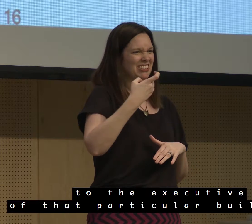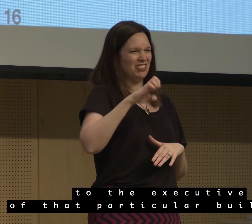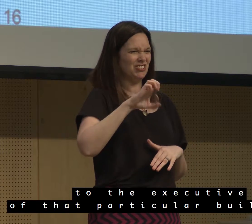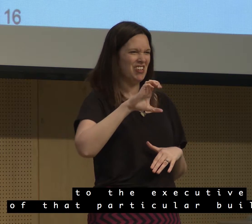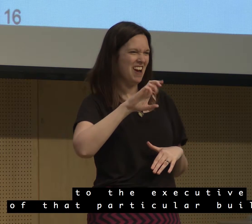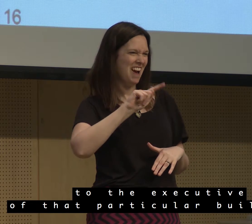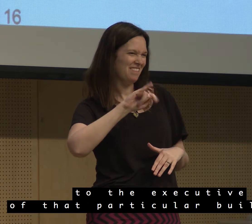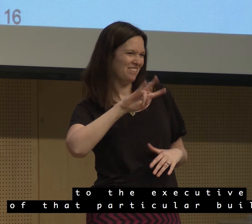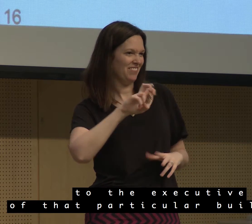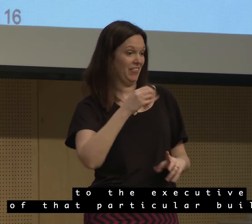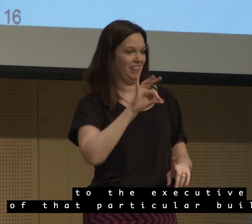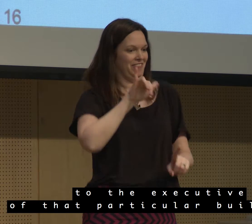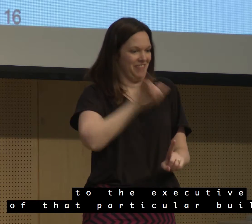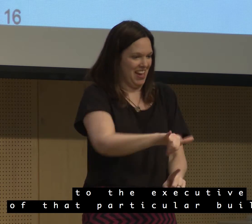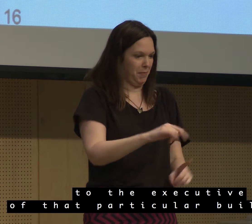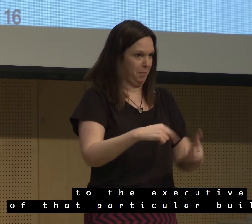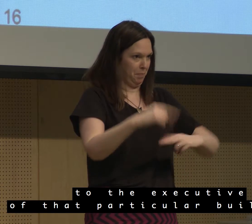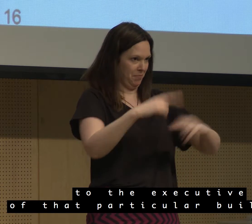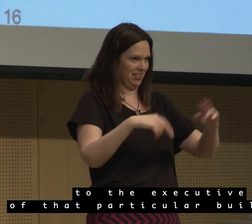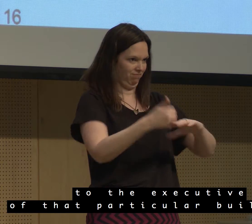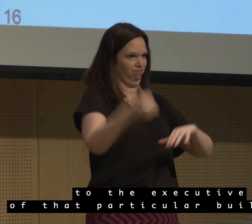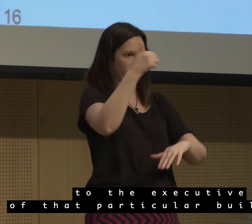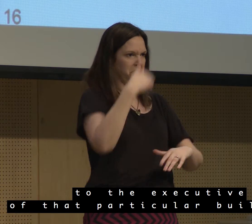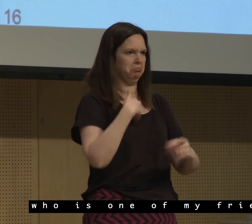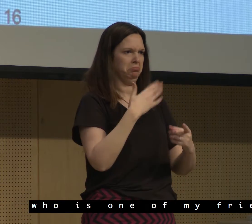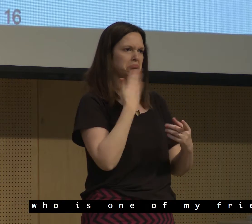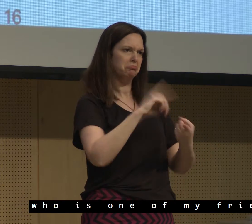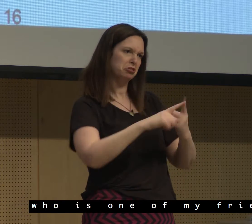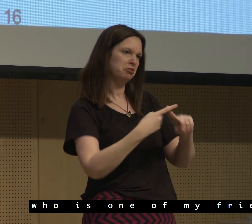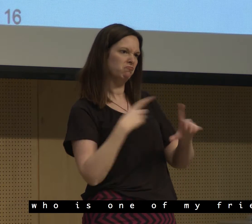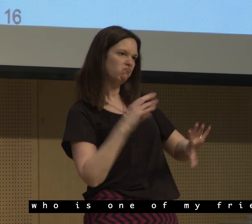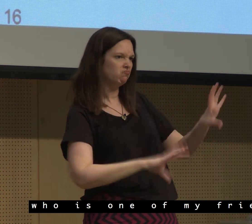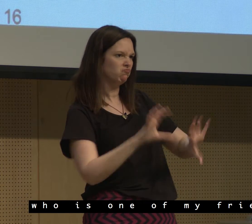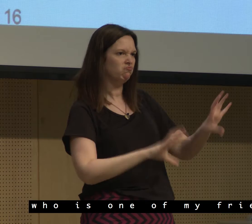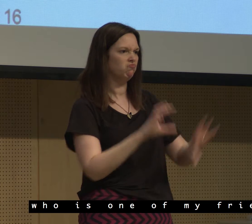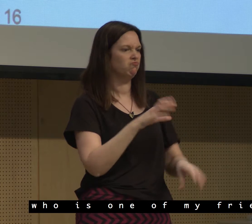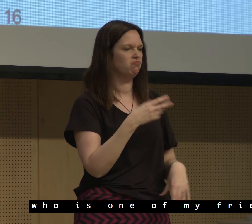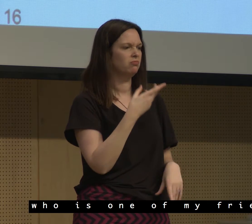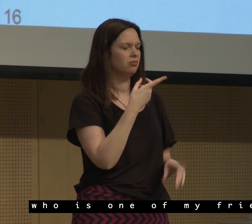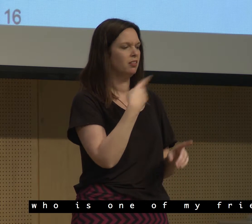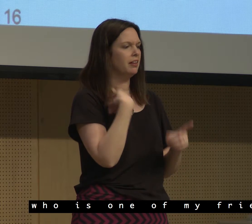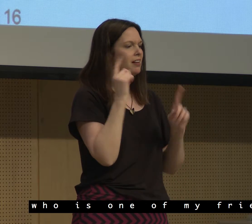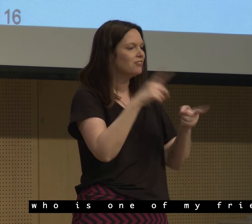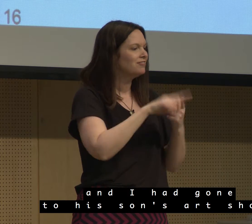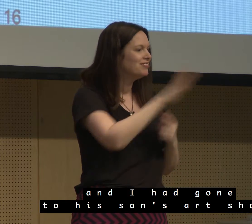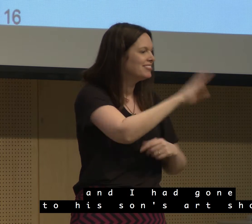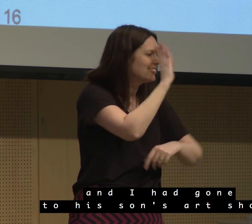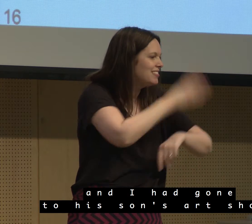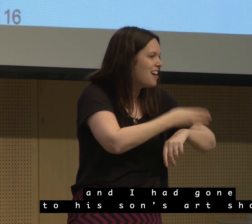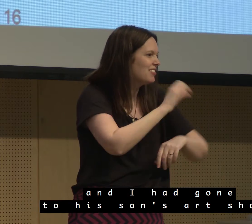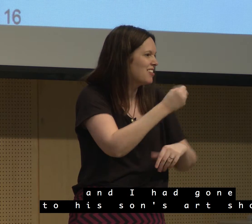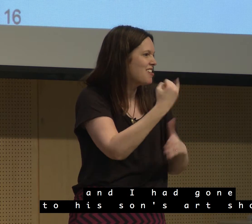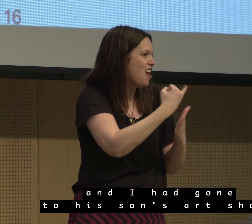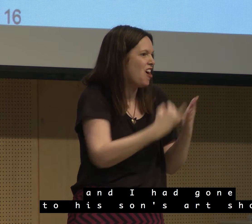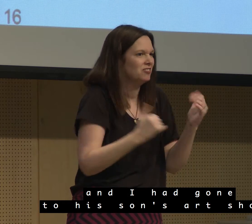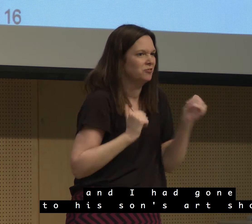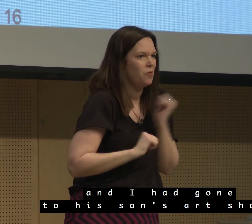to talk to the executive of that particular building, who was one of my friends, and I had gone to his son's